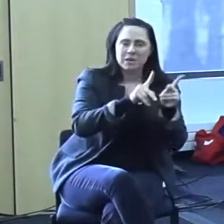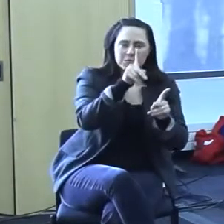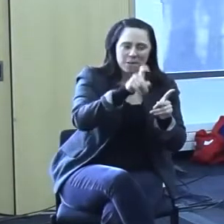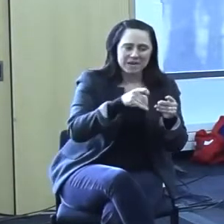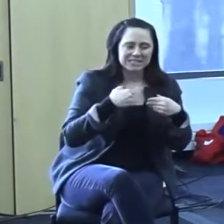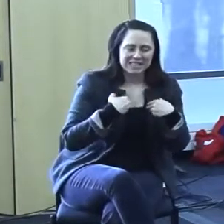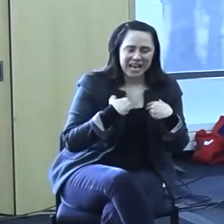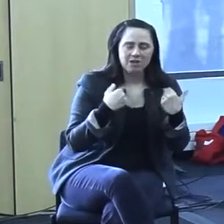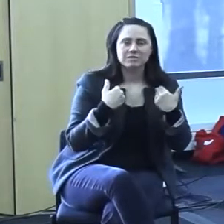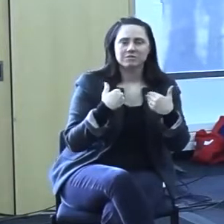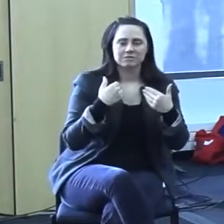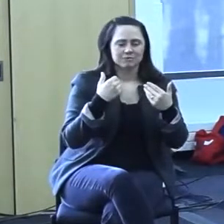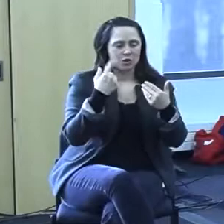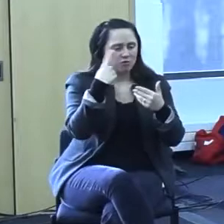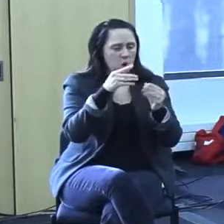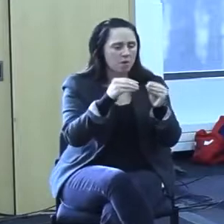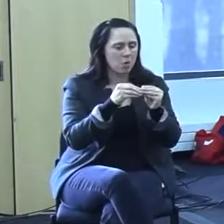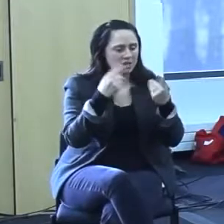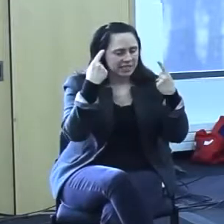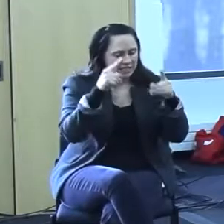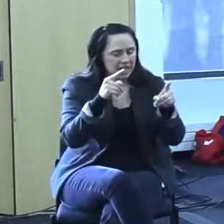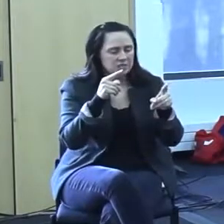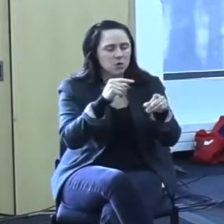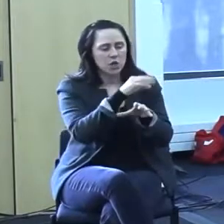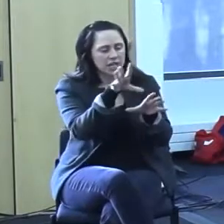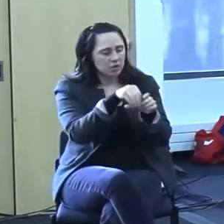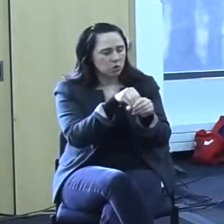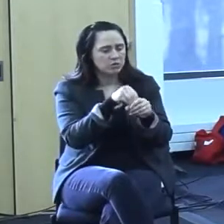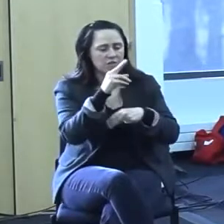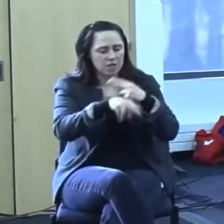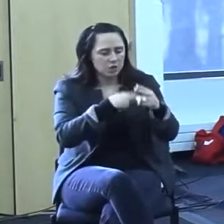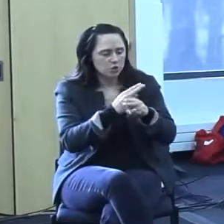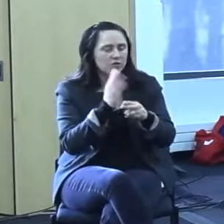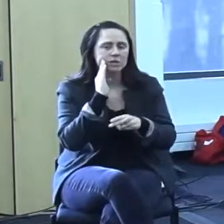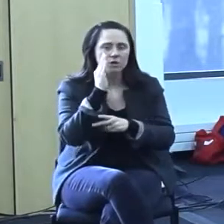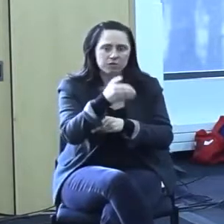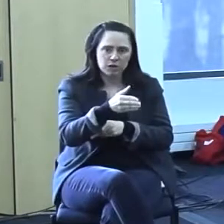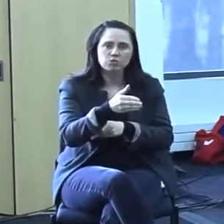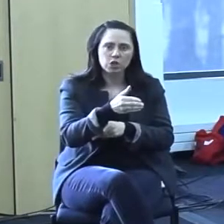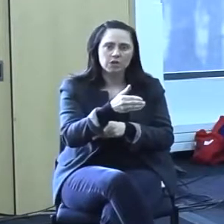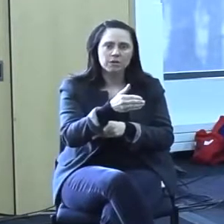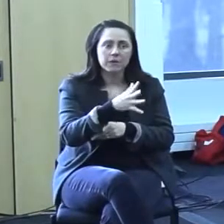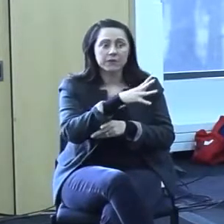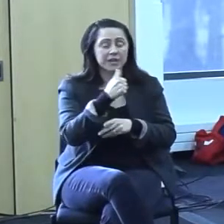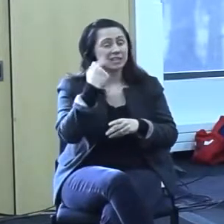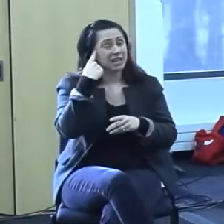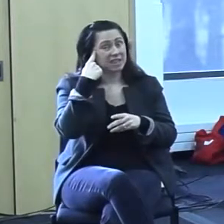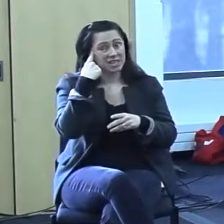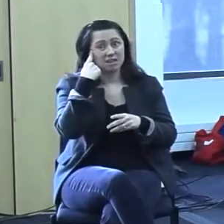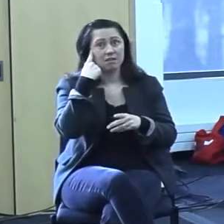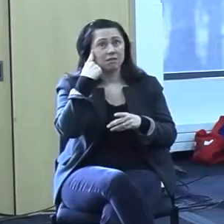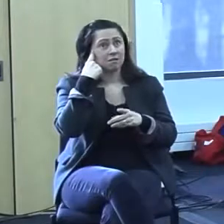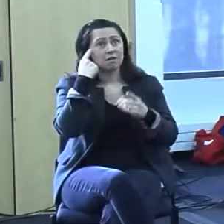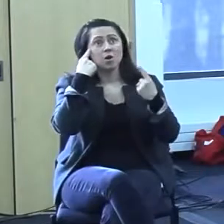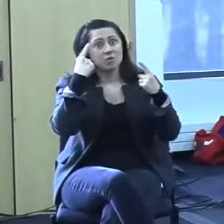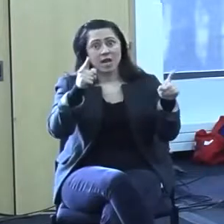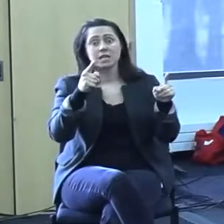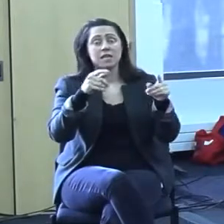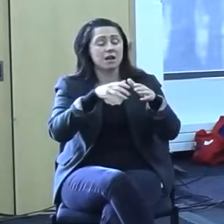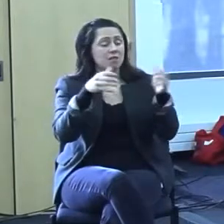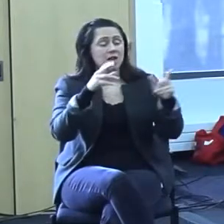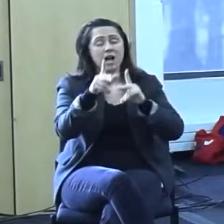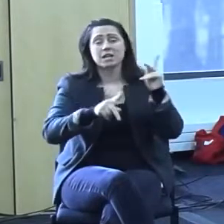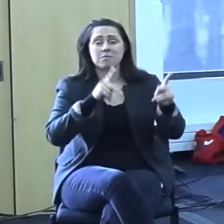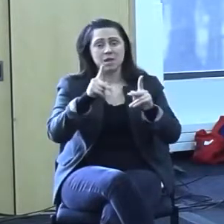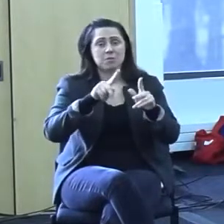to have a more successful, inclusive, and universal future. And I think that finally a lot of people